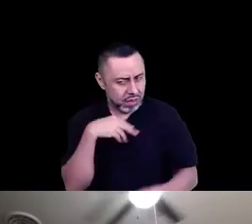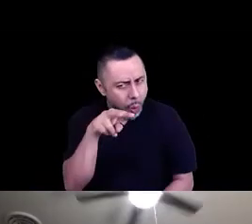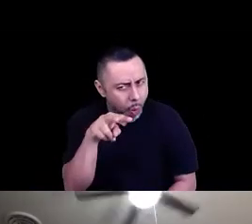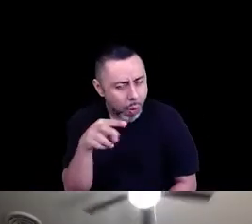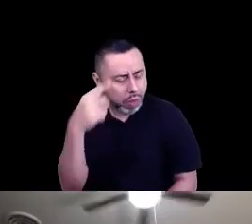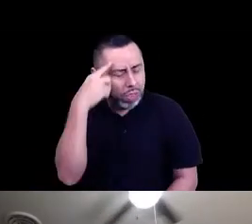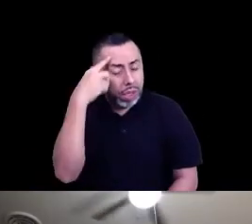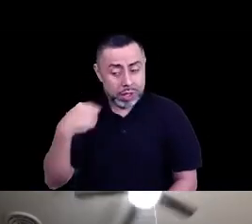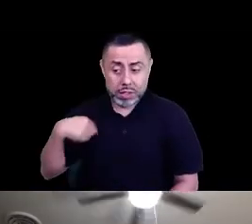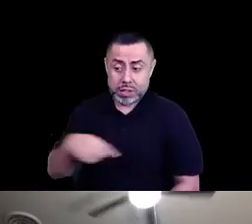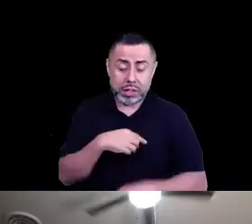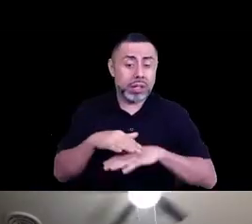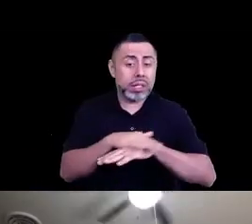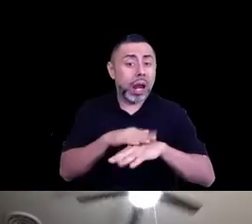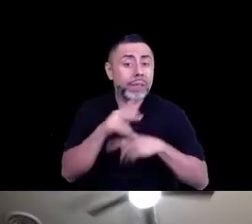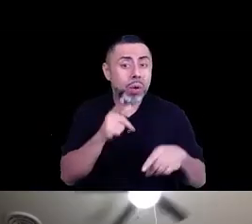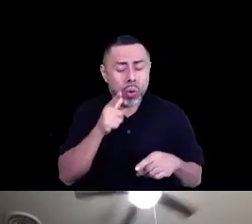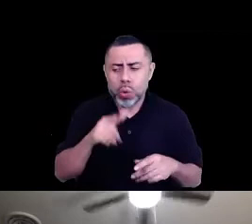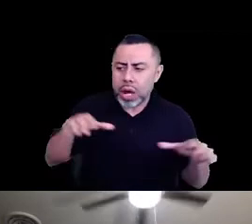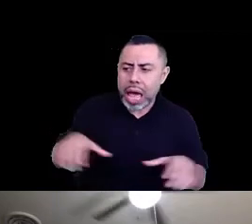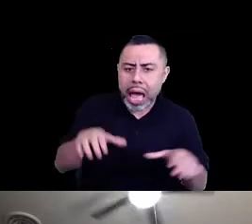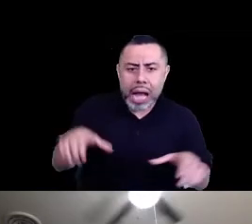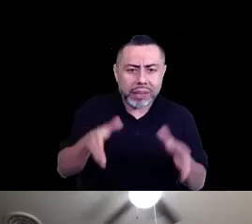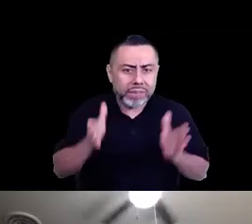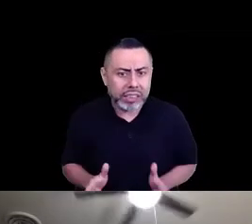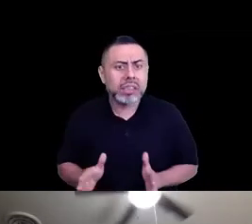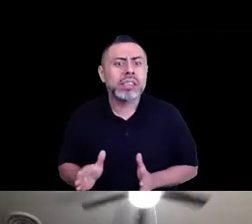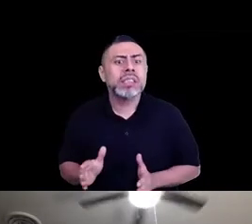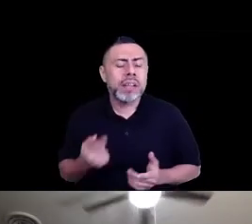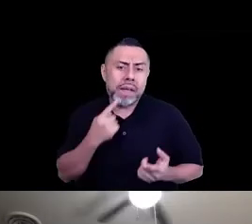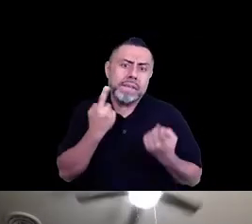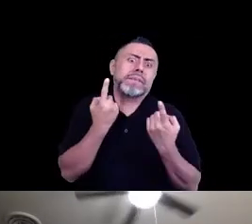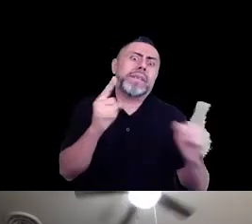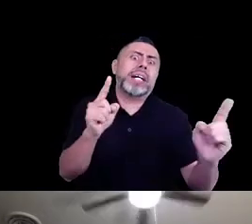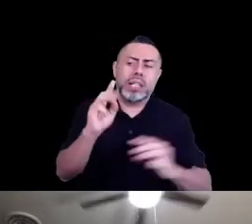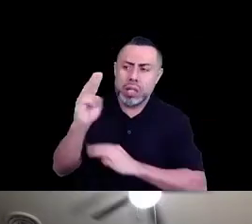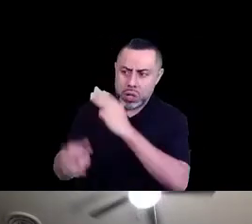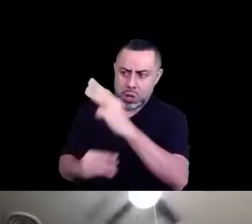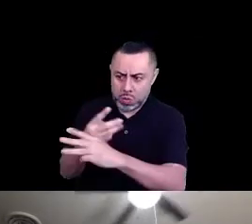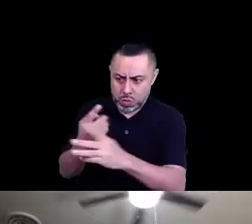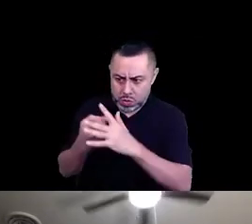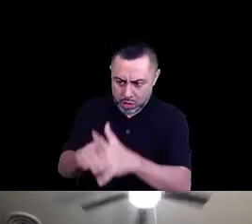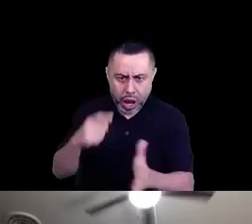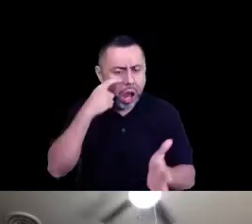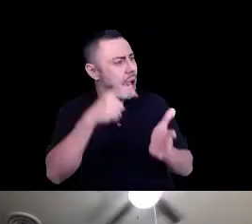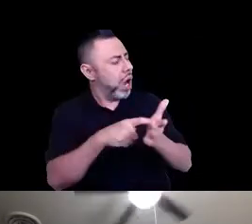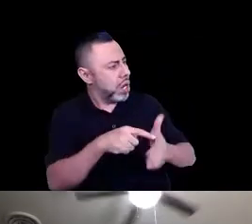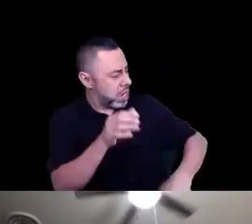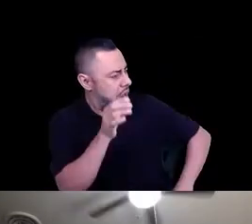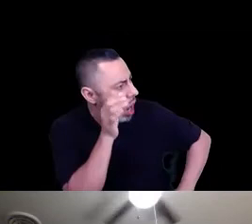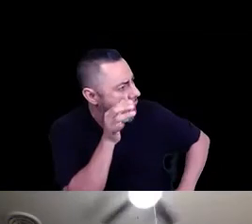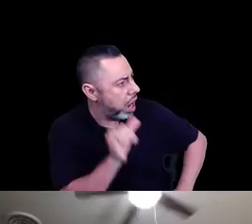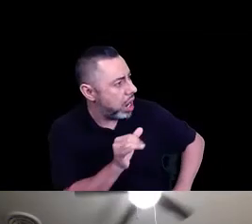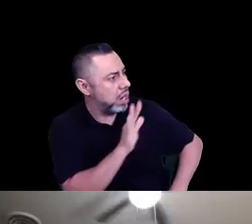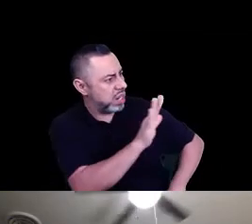this world, that we are, you know, getting our voices heard finally, that people are starting to take seriously our traditional